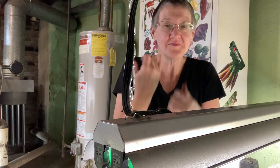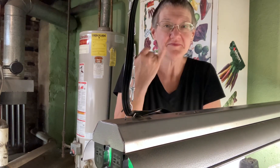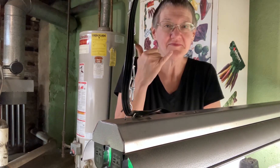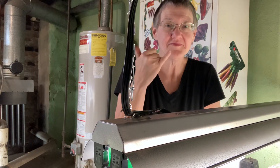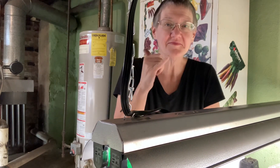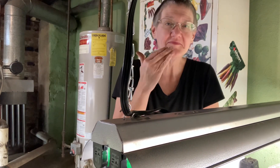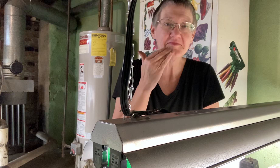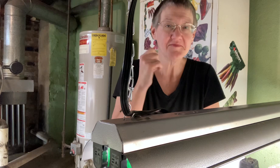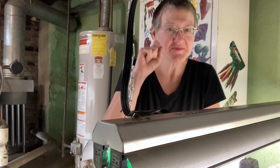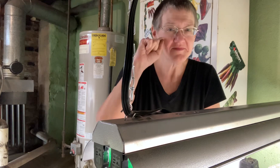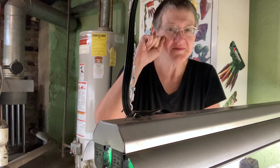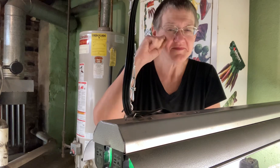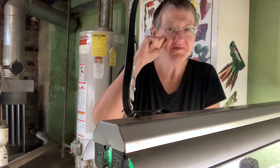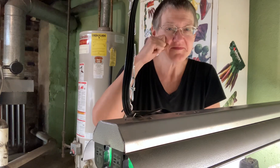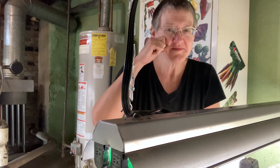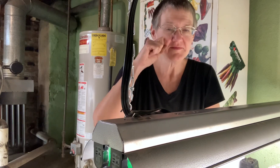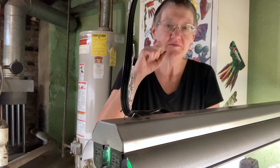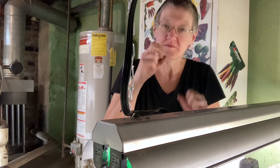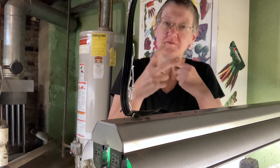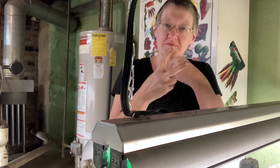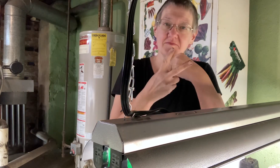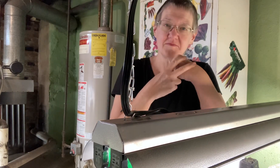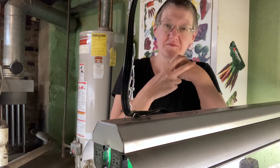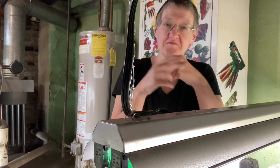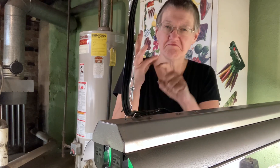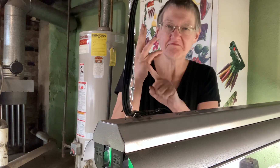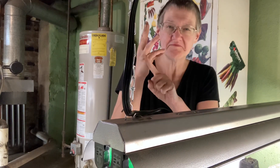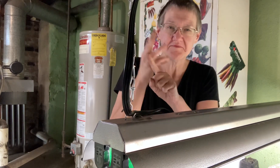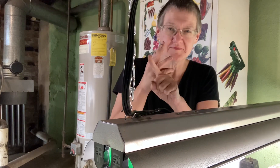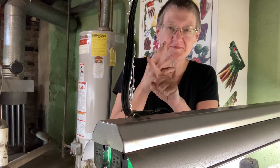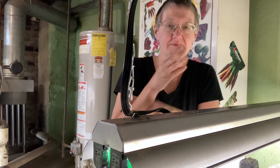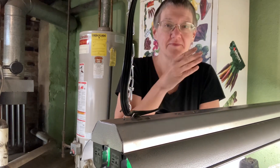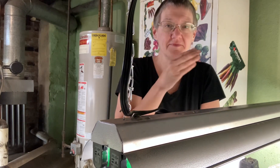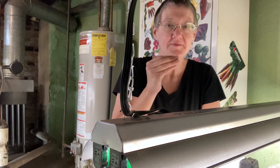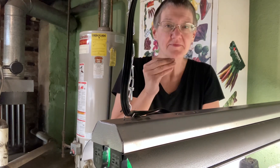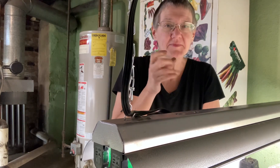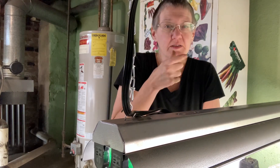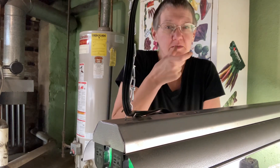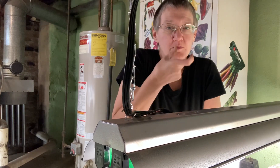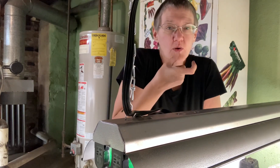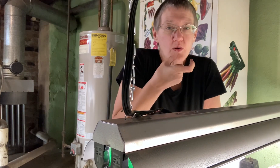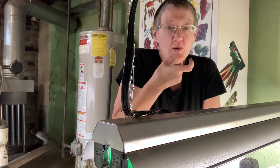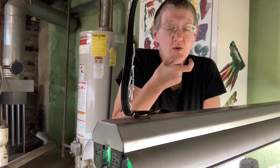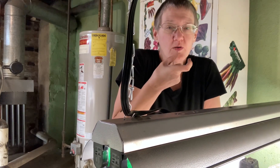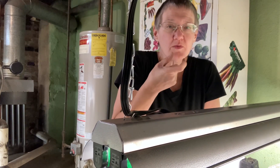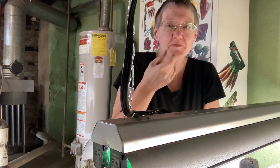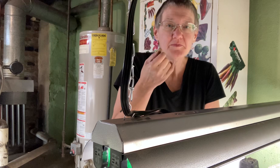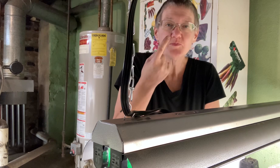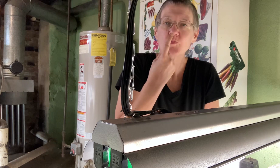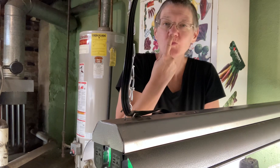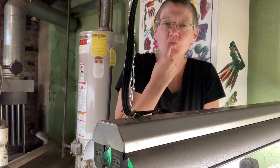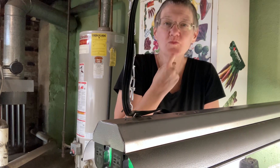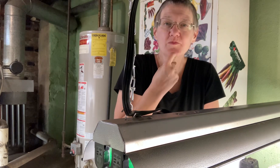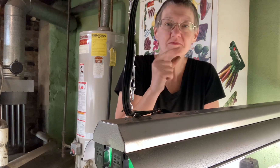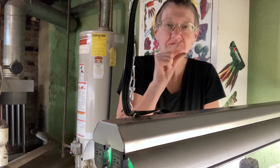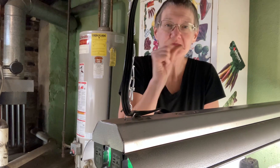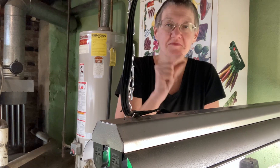I'm also growing Spanish yellow sweet onions, and those store for 6 months, and a small